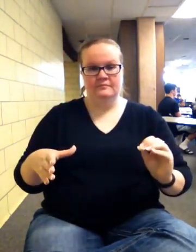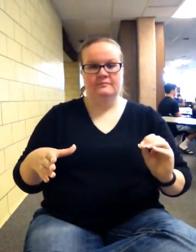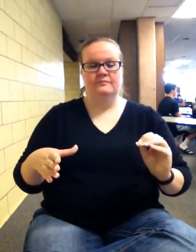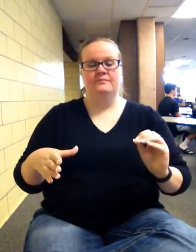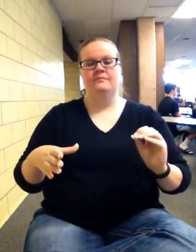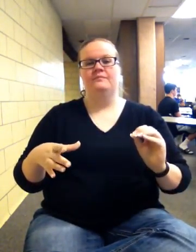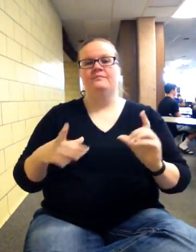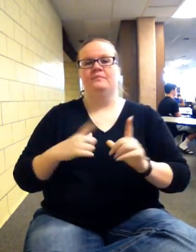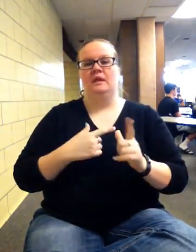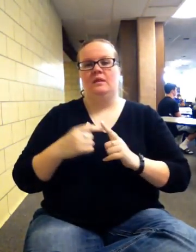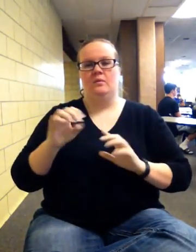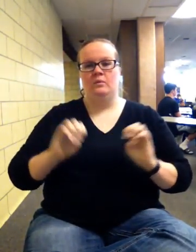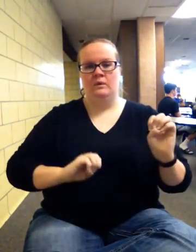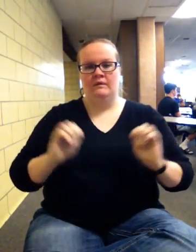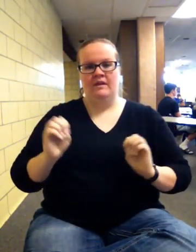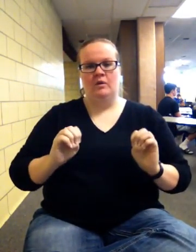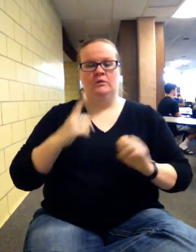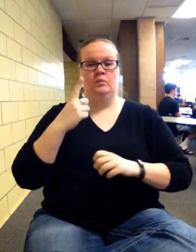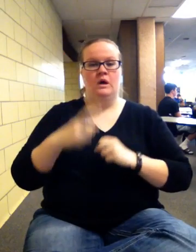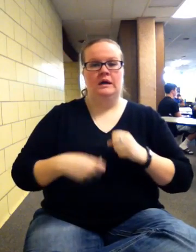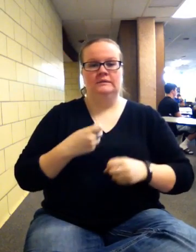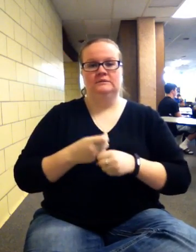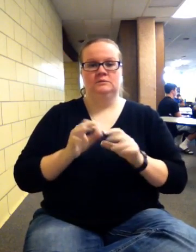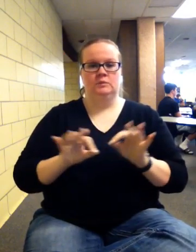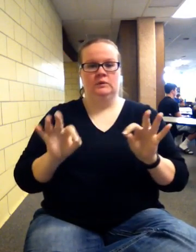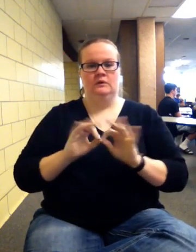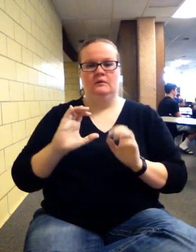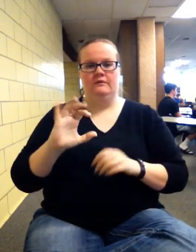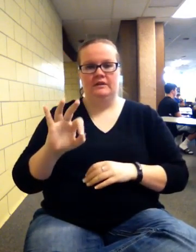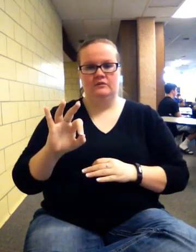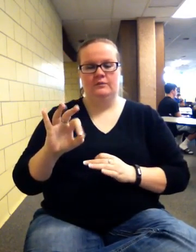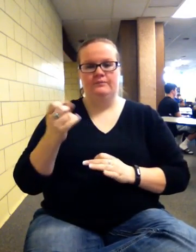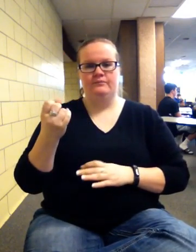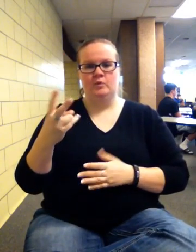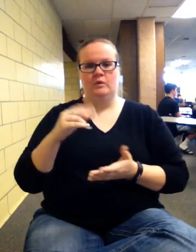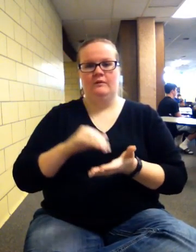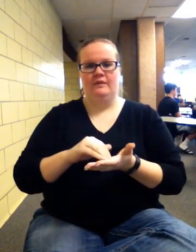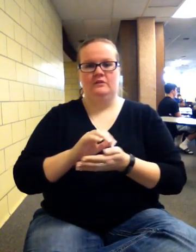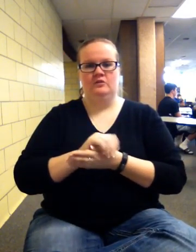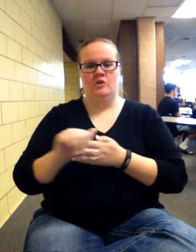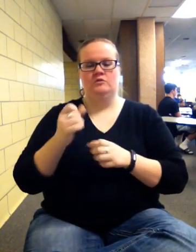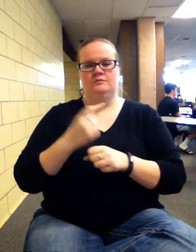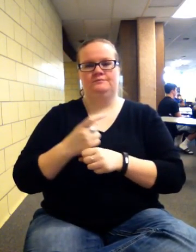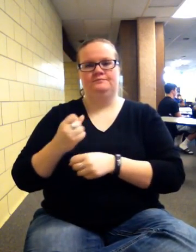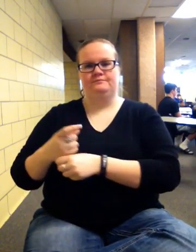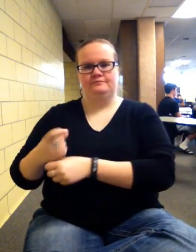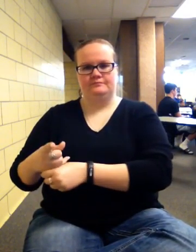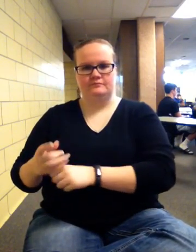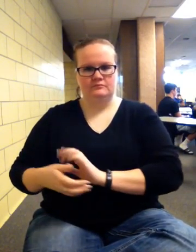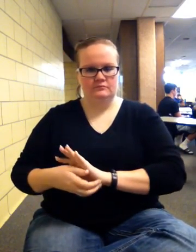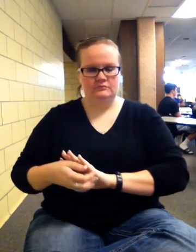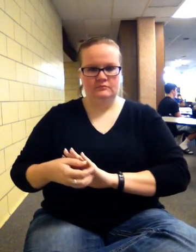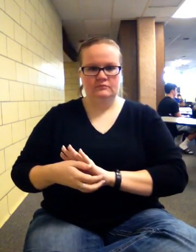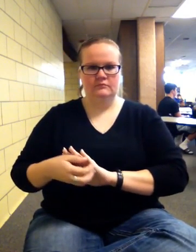evaluating a whole year's worth of cash flow and it's $12,000 per year. I always tell students